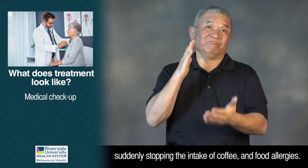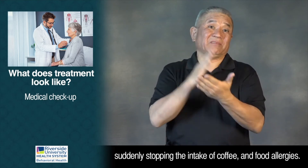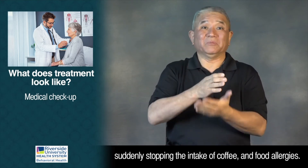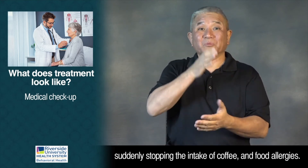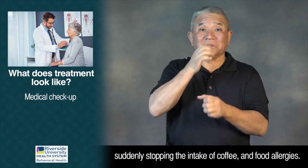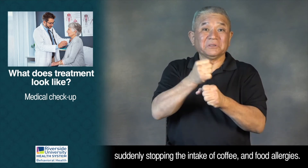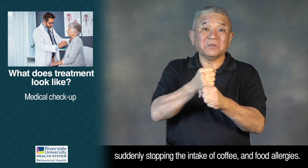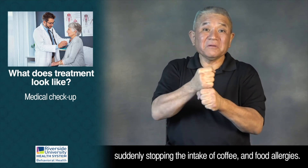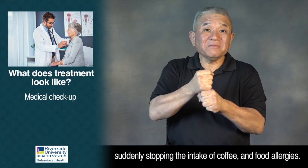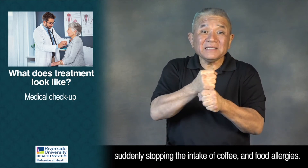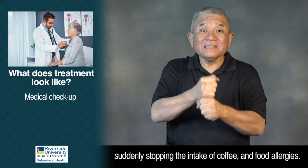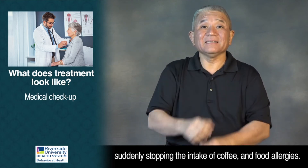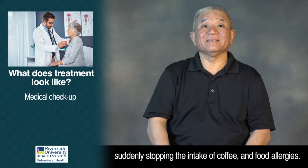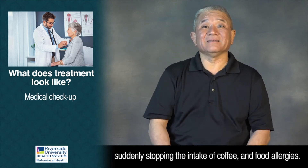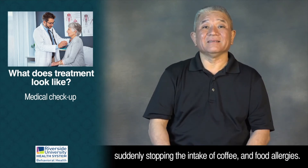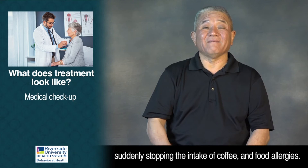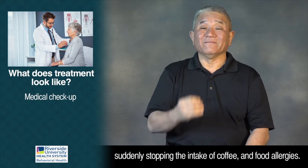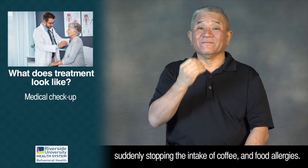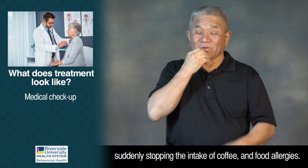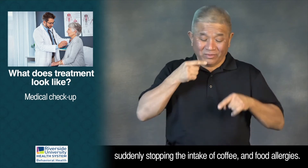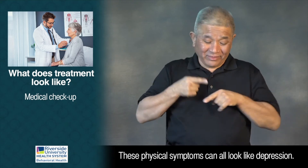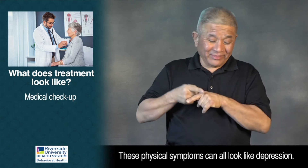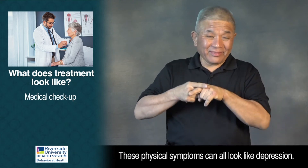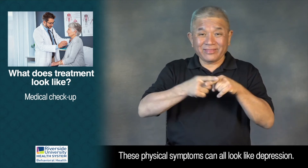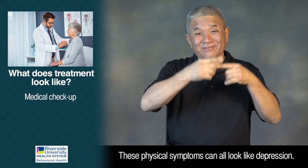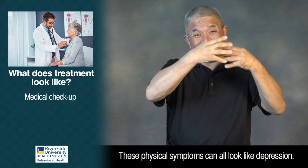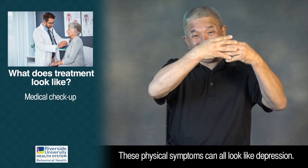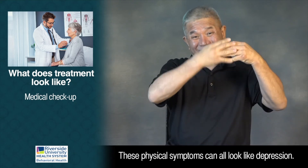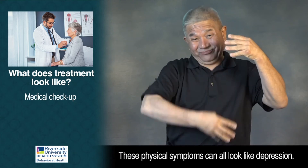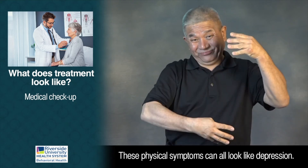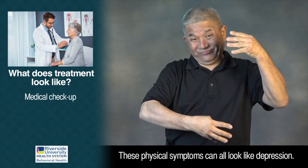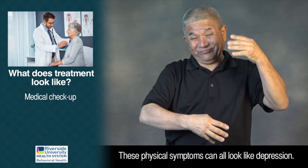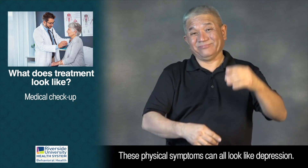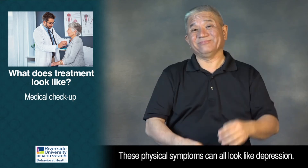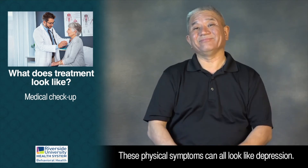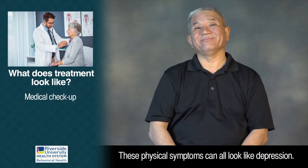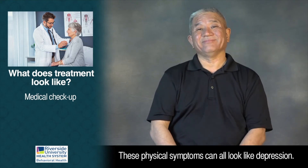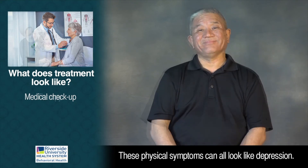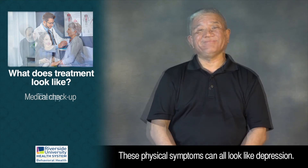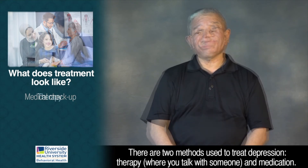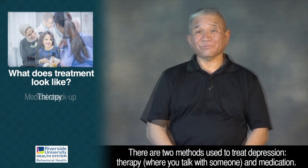suddenly stopping the intake of coffee, and food allergies. These physical symptoms can all look like depression.